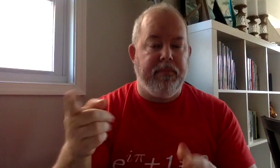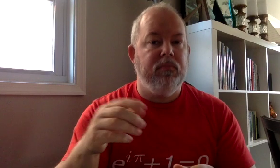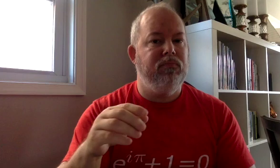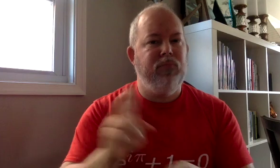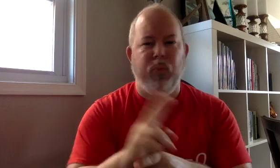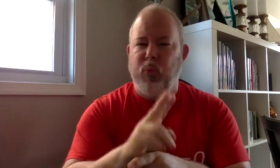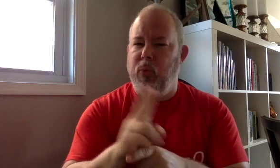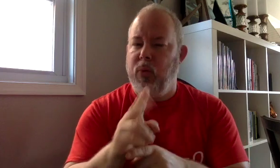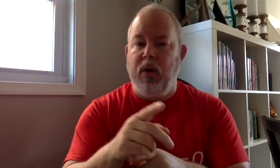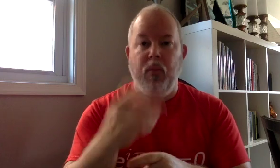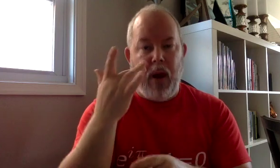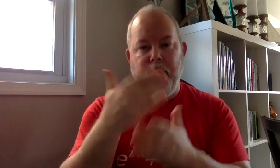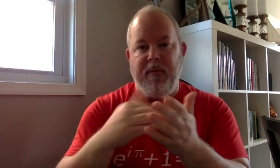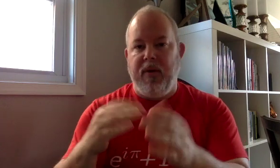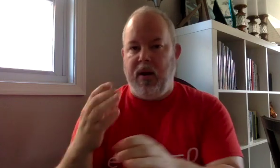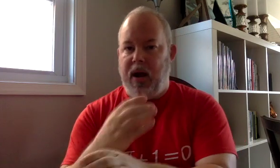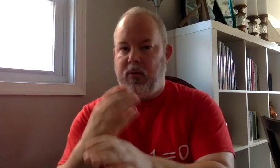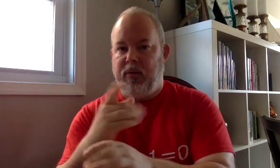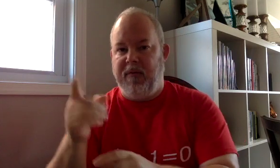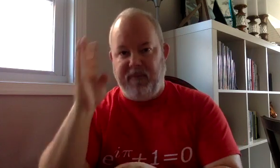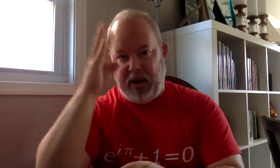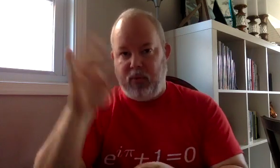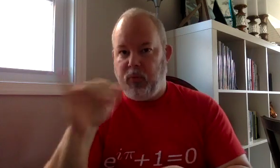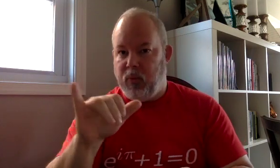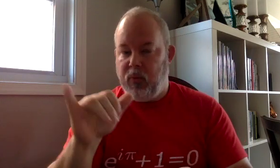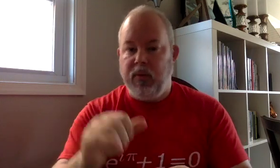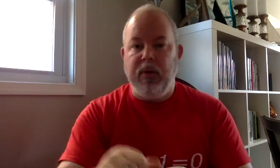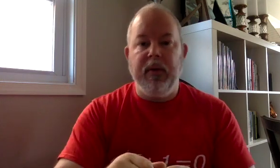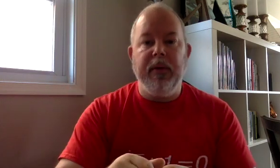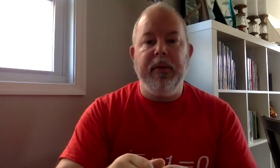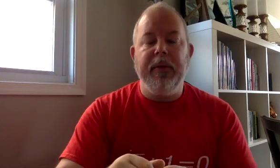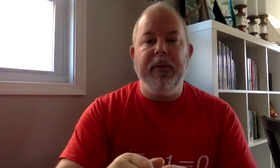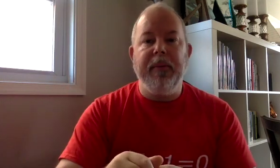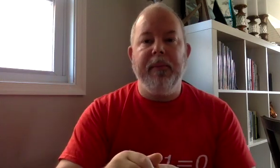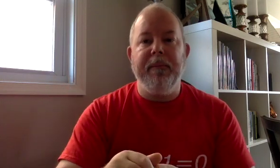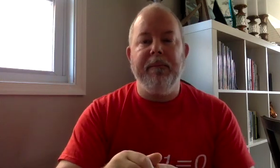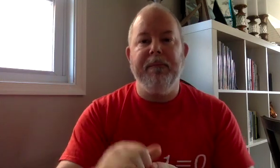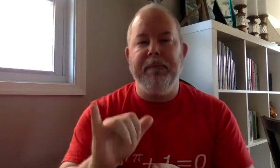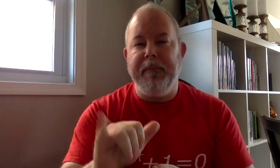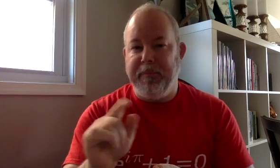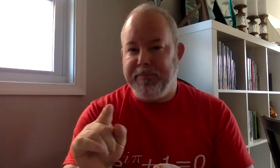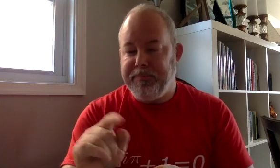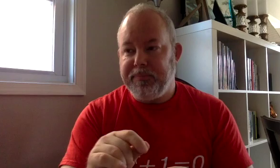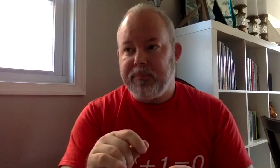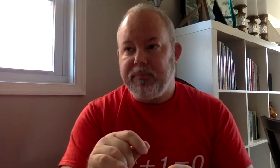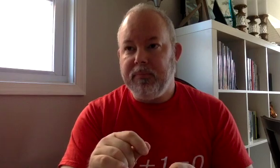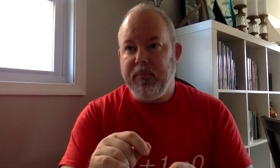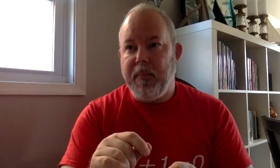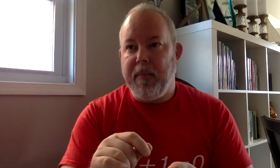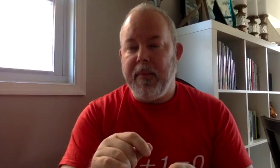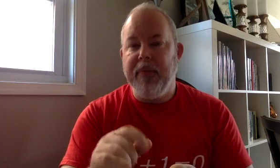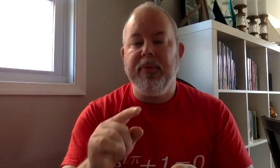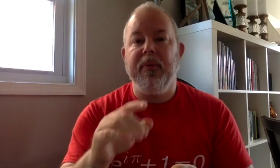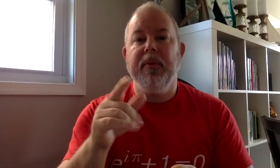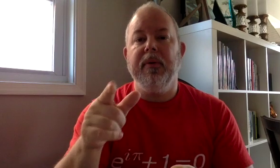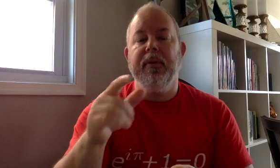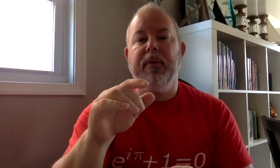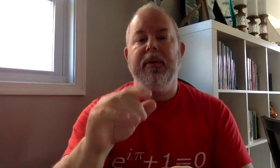Just 15 miles from the border of Poland, a NATO member. But there were no NATO forces present at the time of the attack,